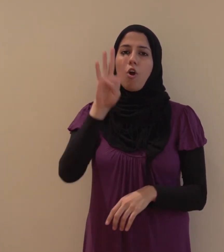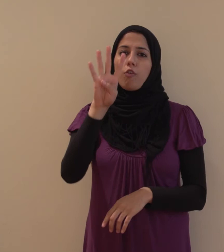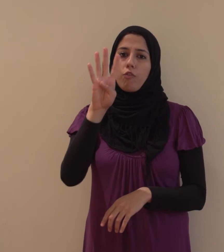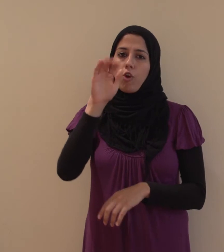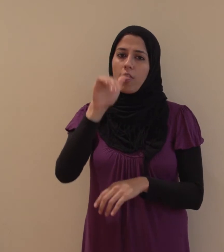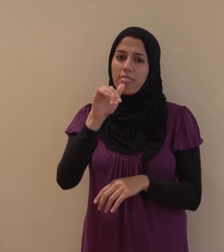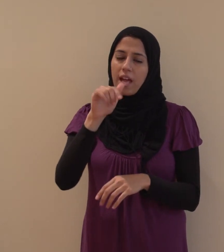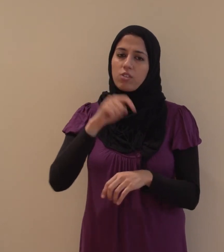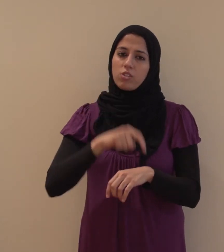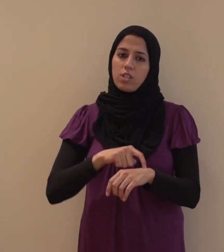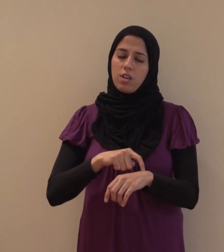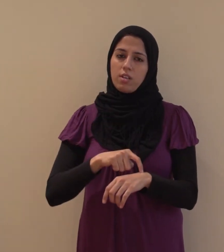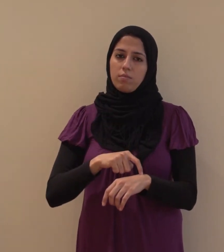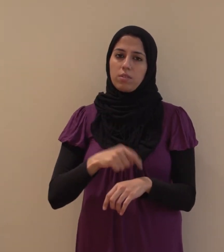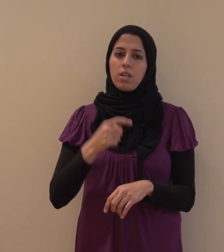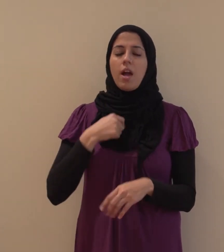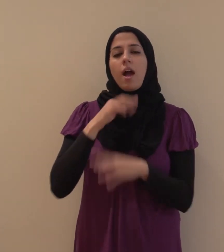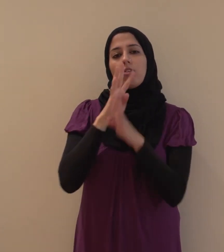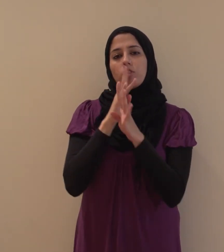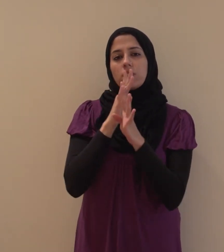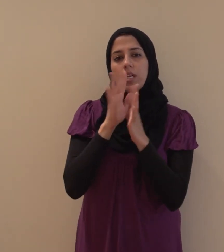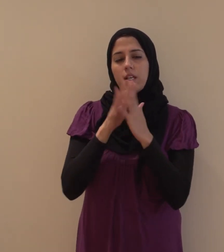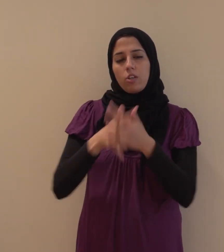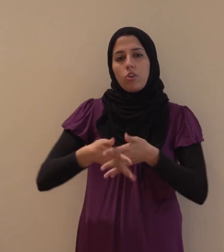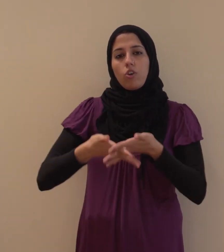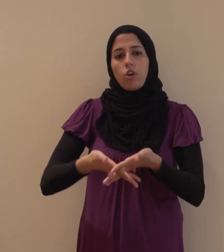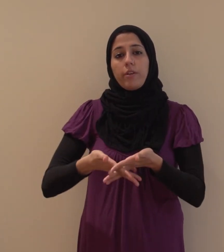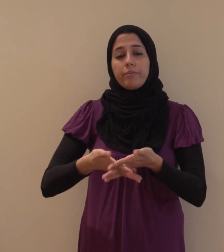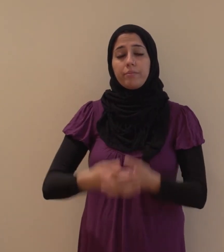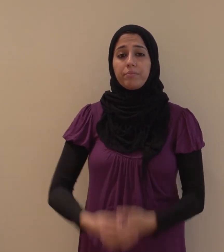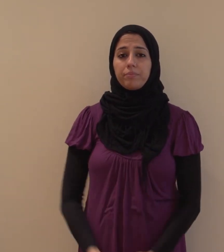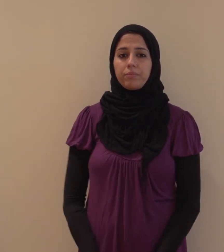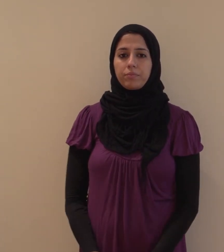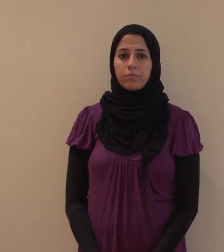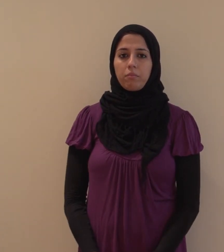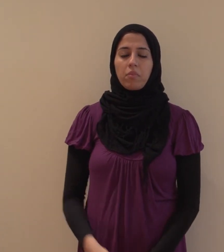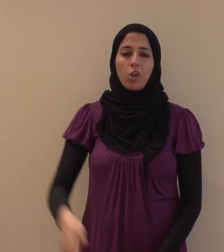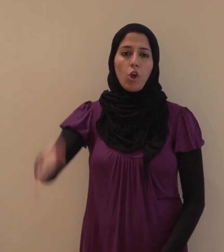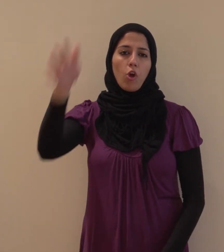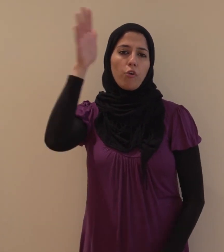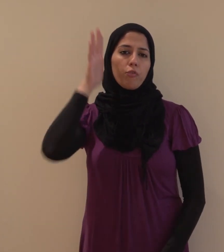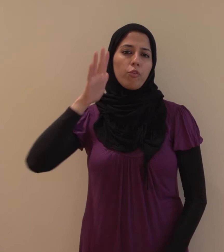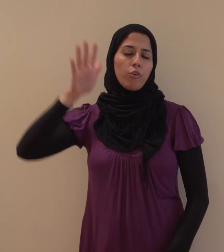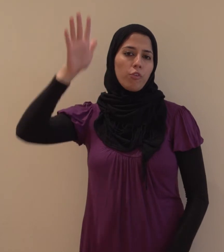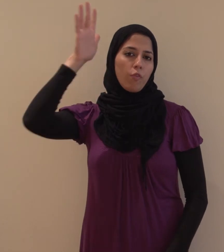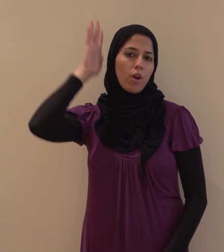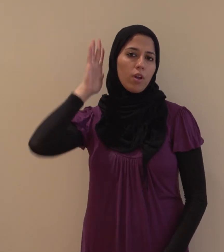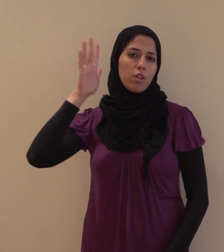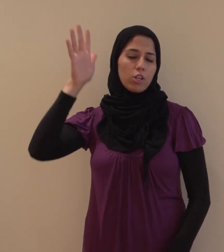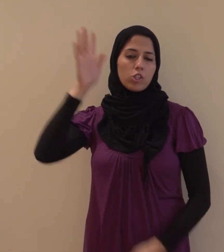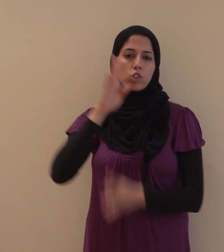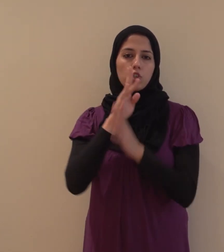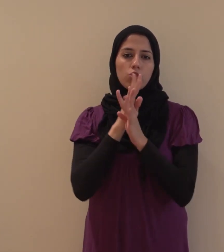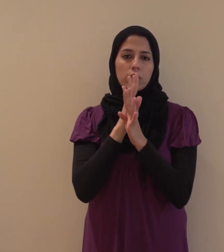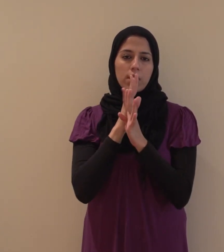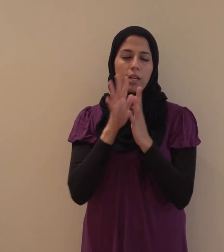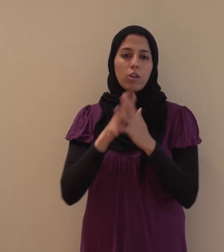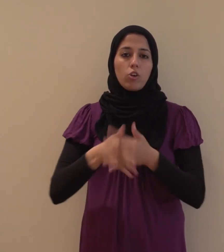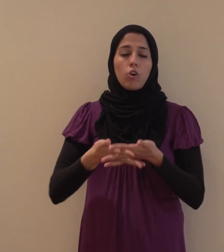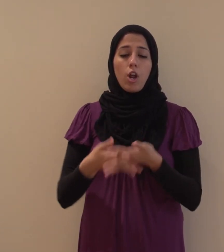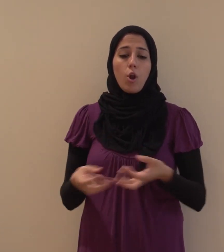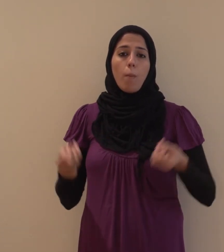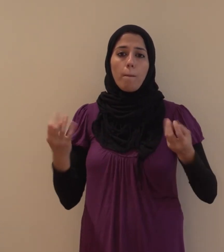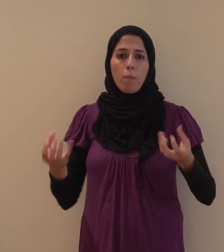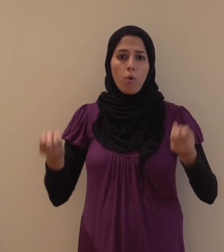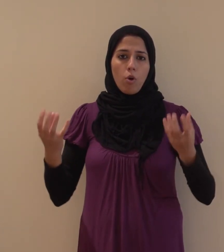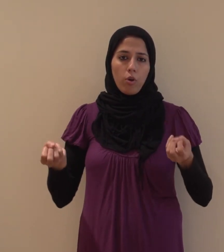is the level of our forefathers or their attachment with the glorious Quran that they used to give. Now